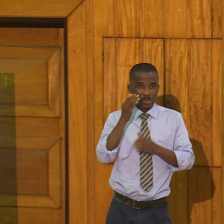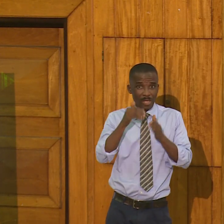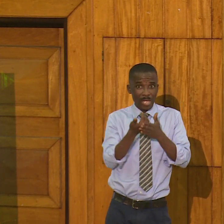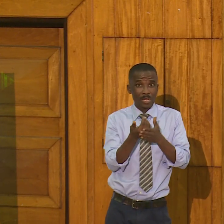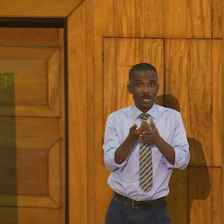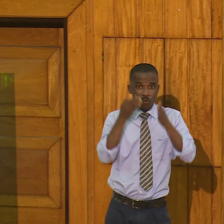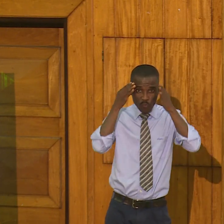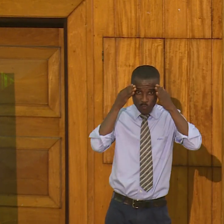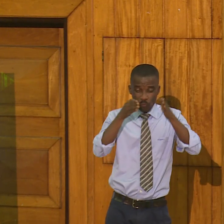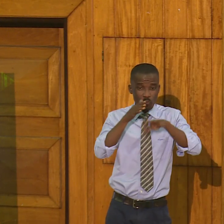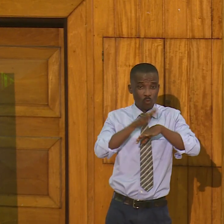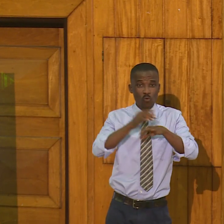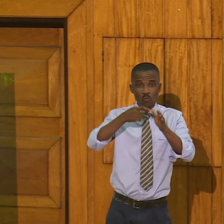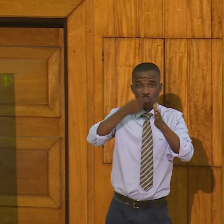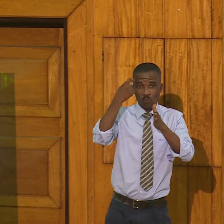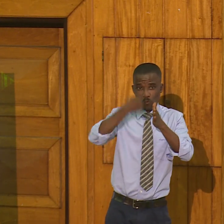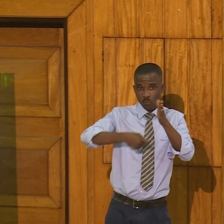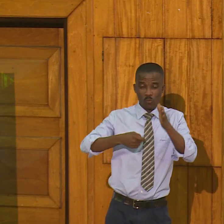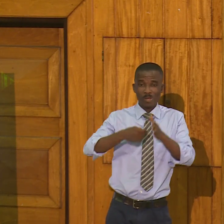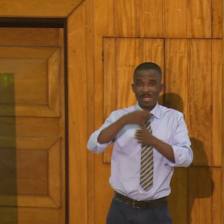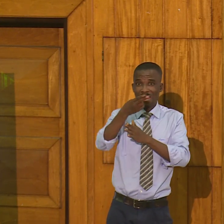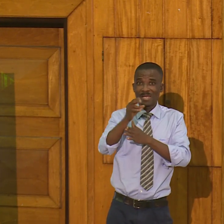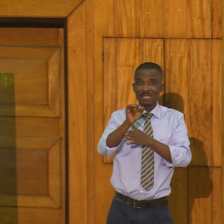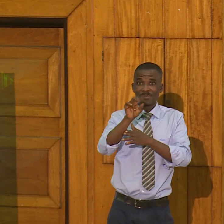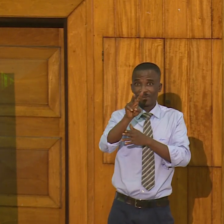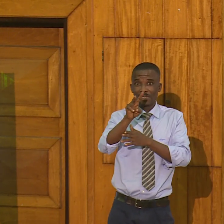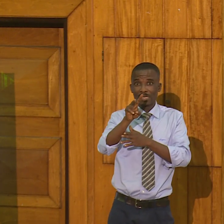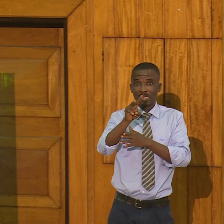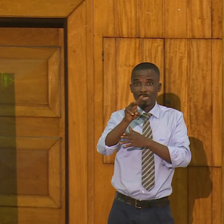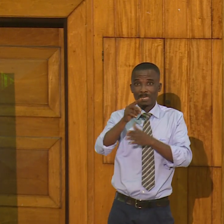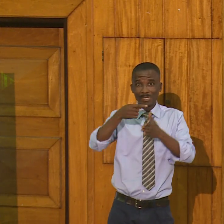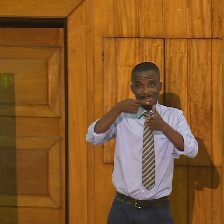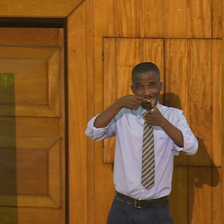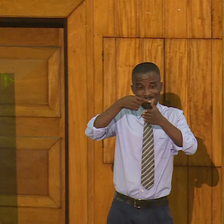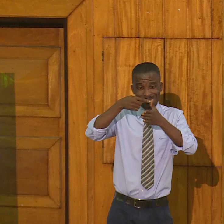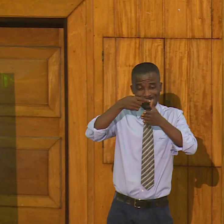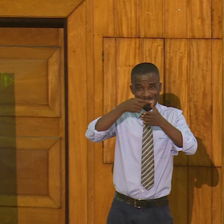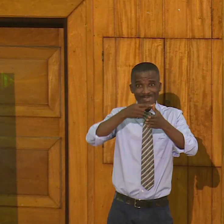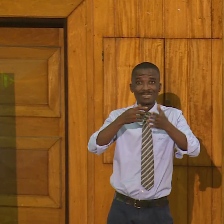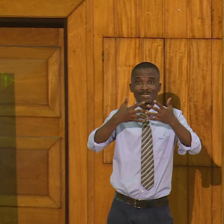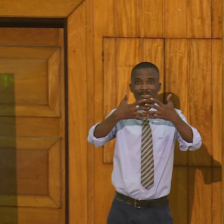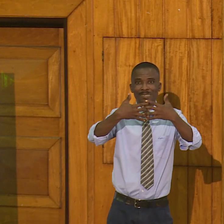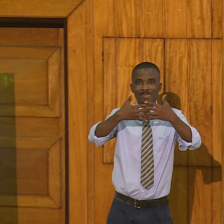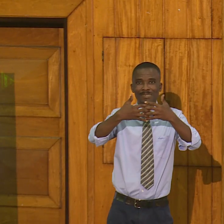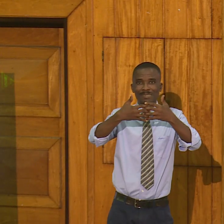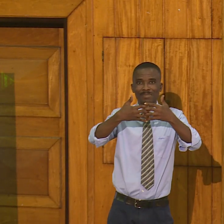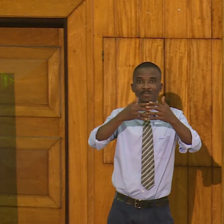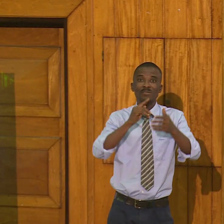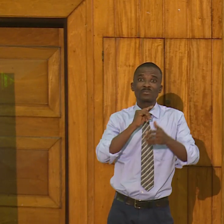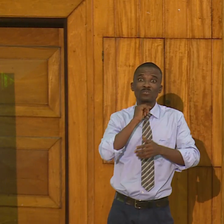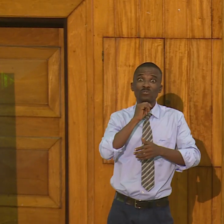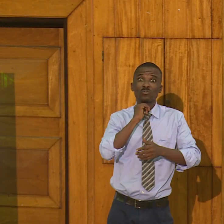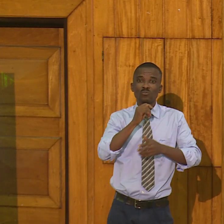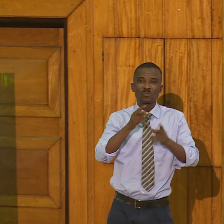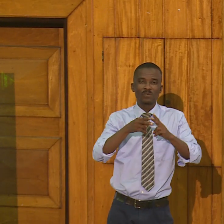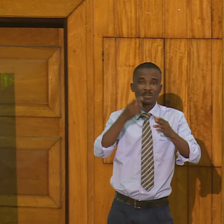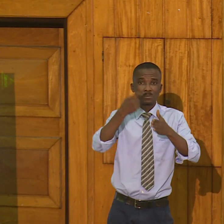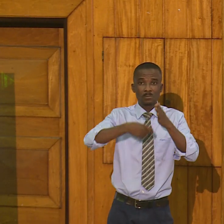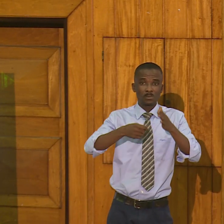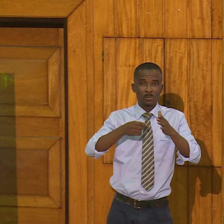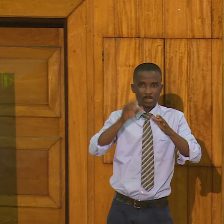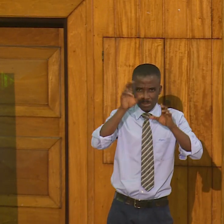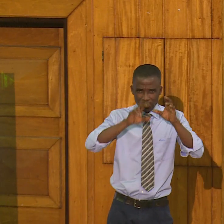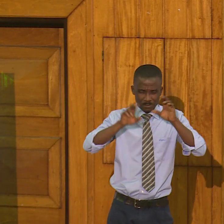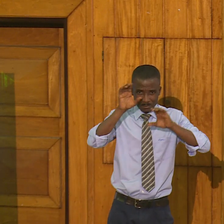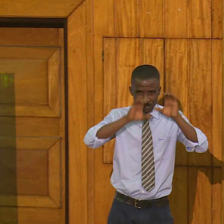a focus on the cost of the HIV viral load testing kits. And like I said, this testing was